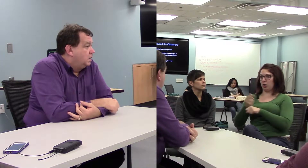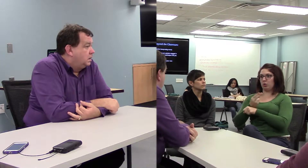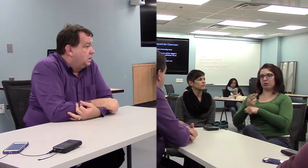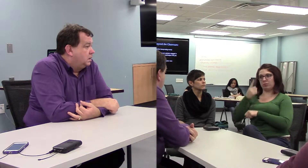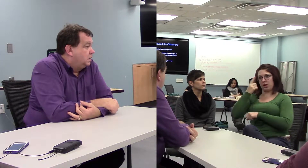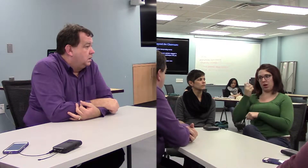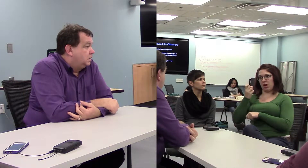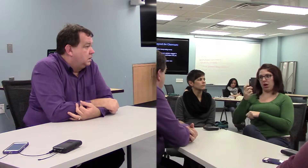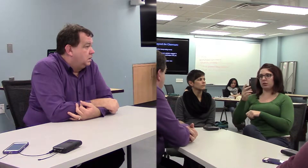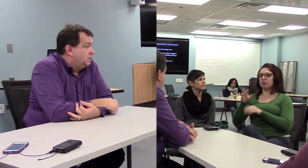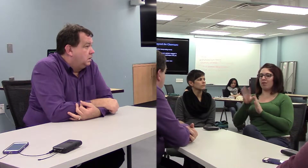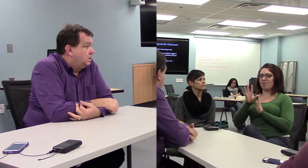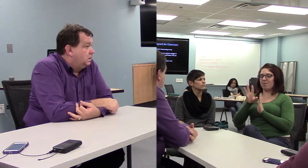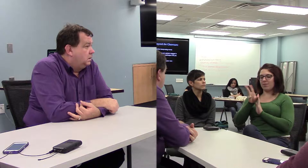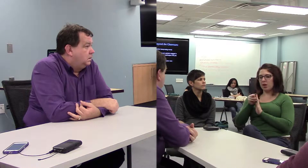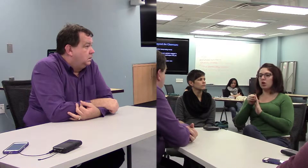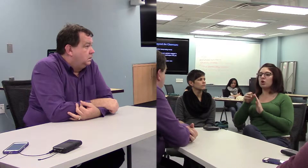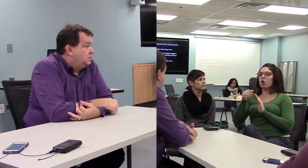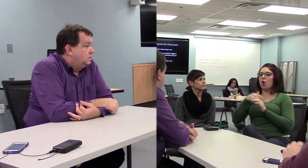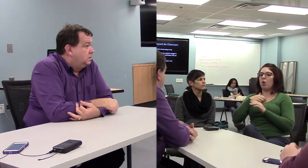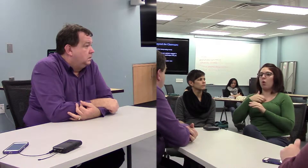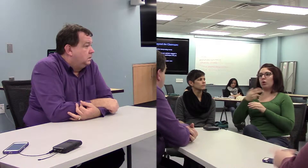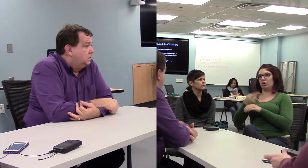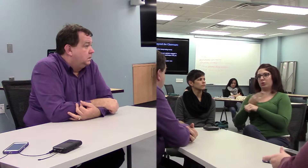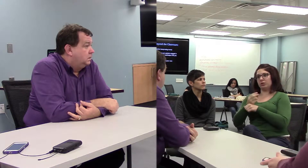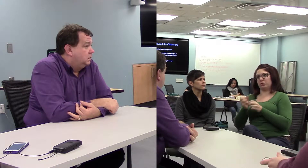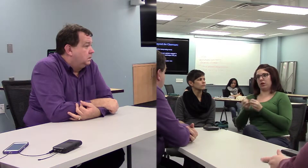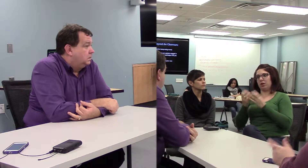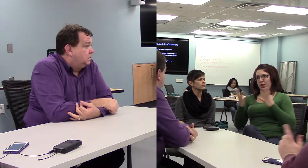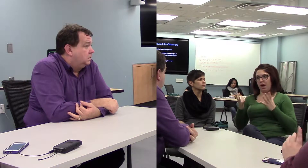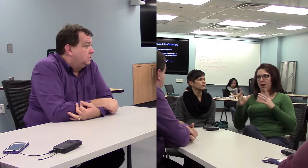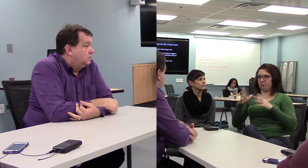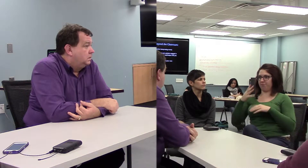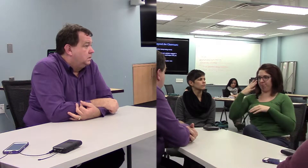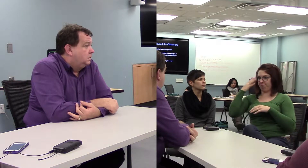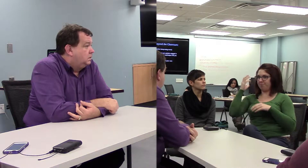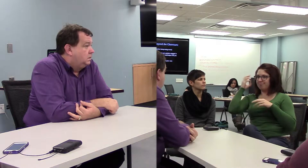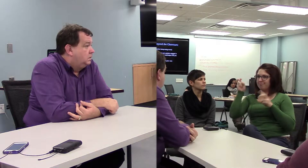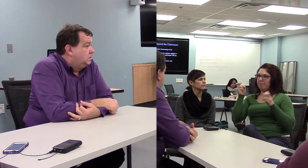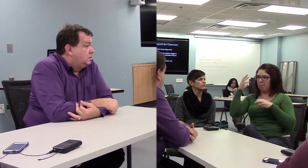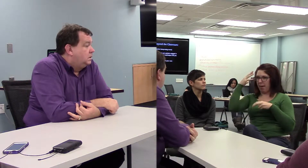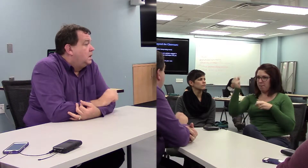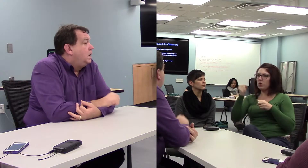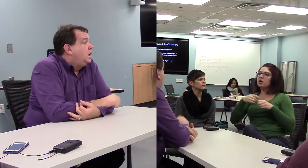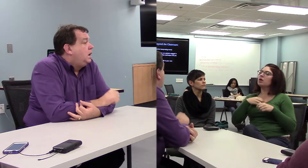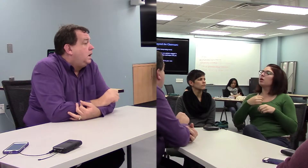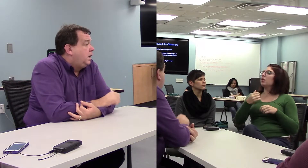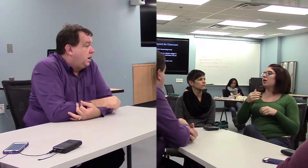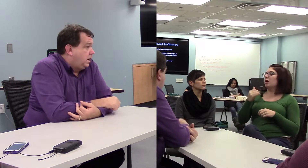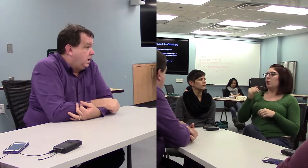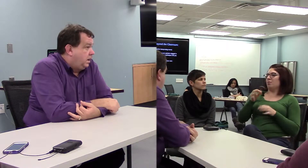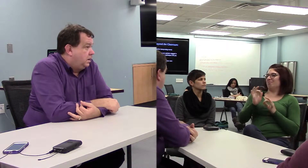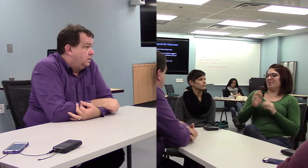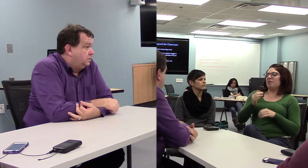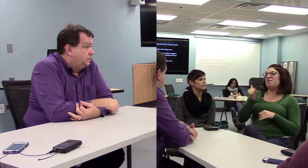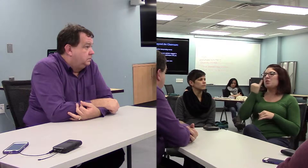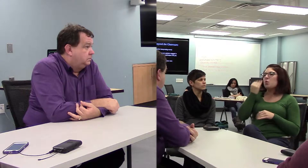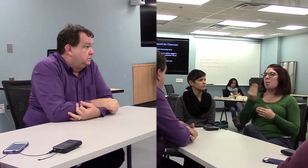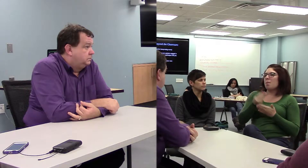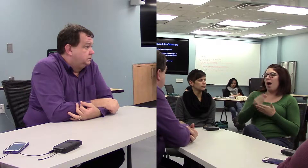little 1 gigabyte memory card for your camera, then you're not really going to be able to shoot a lot of photo and